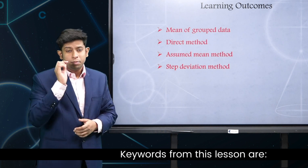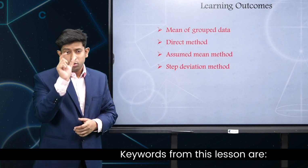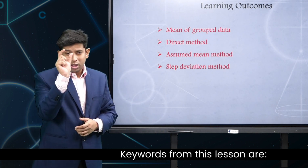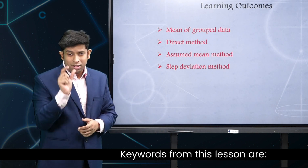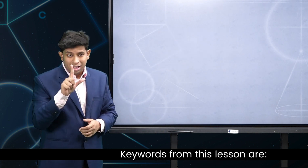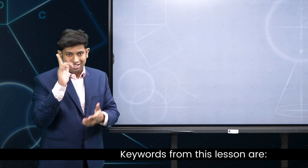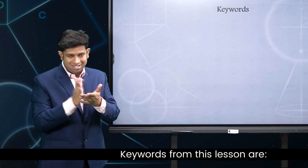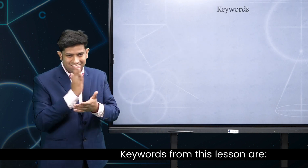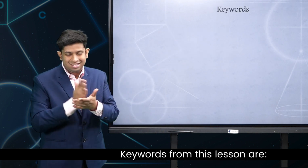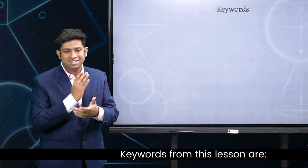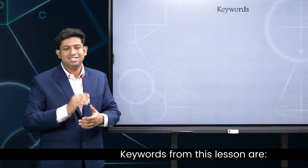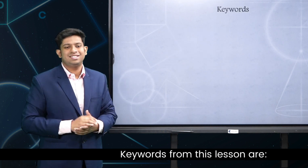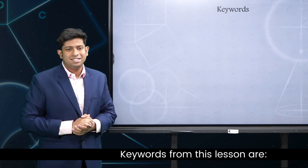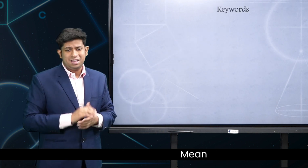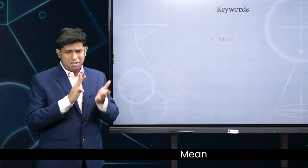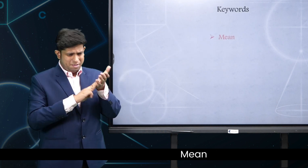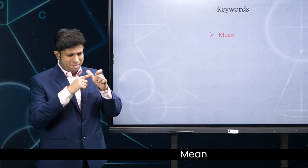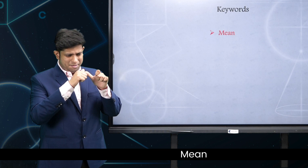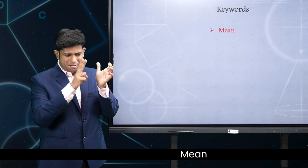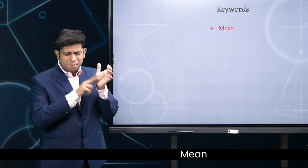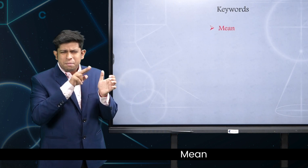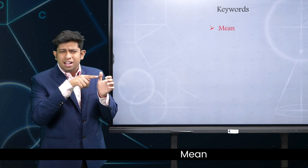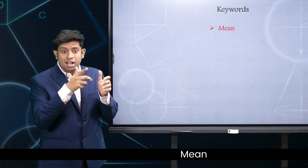Keywords from this lesson are mean,